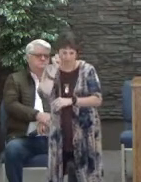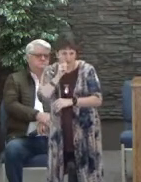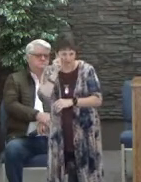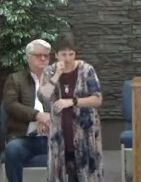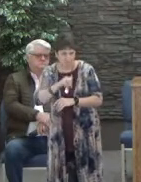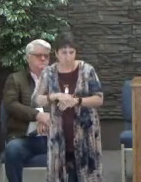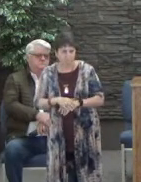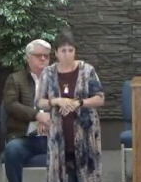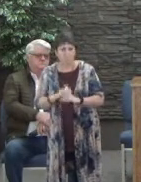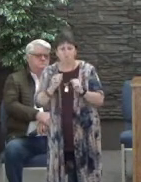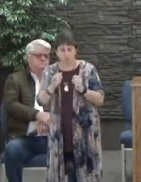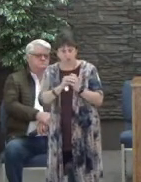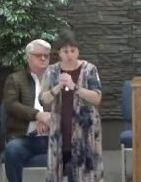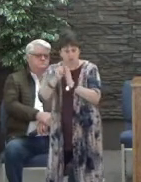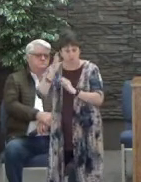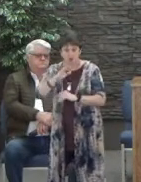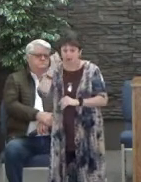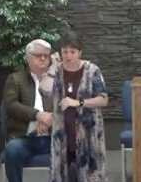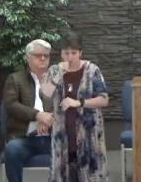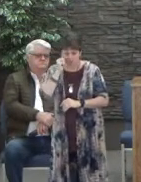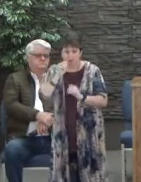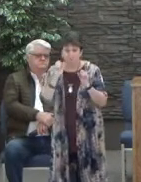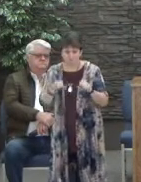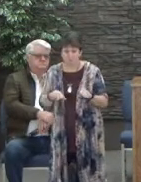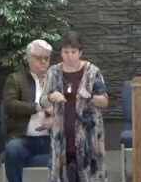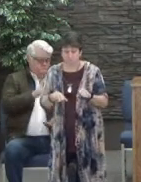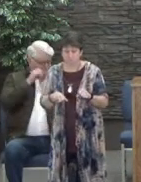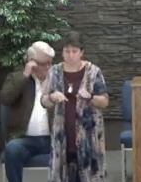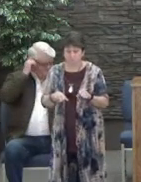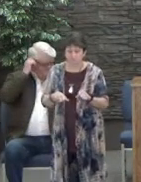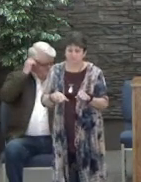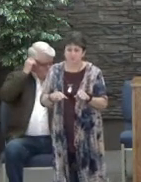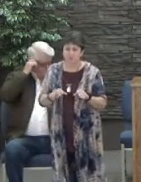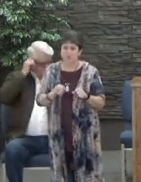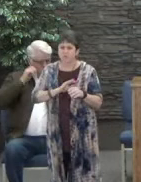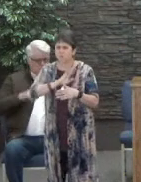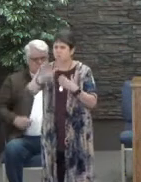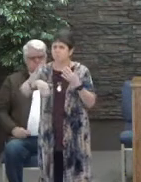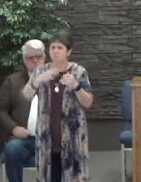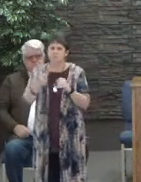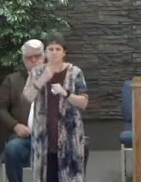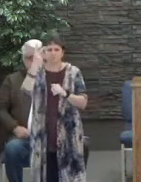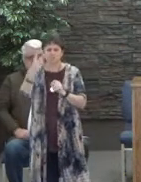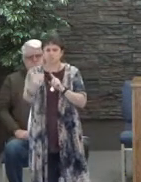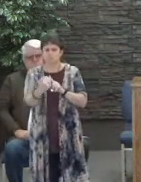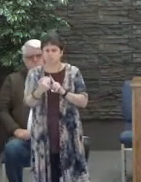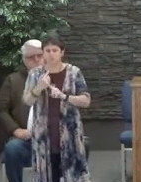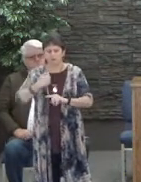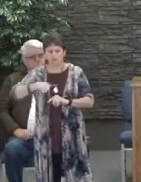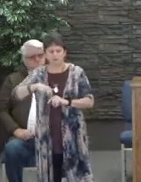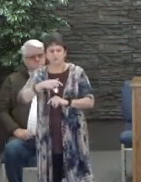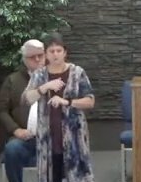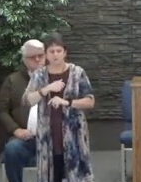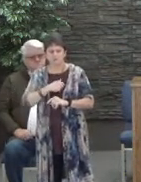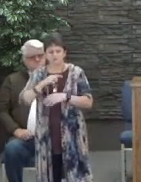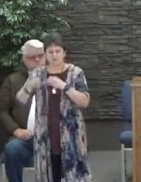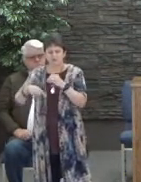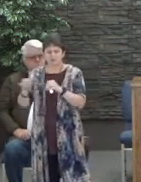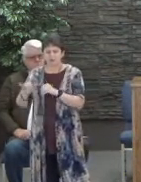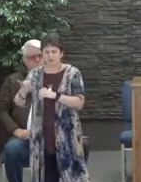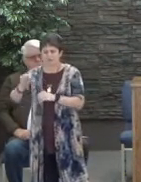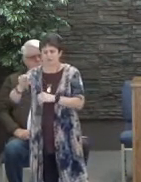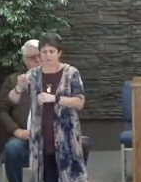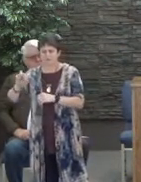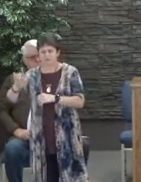basis. We can worship God every day. And this whole victory really reminds us of Gideon's